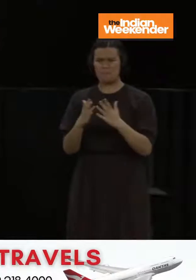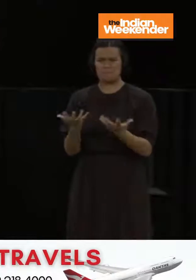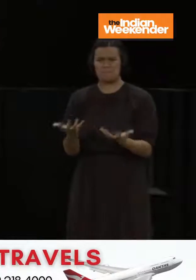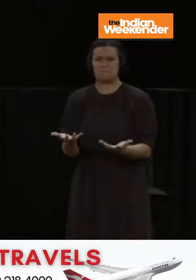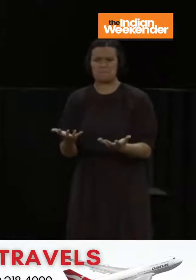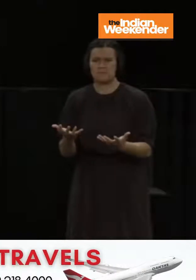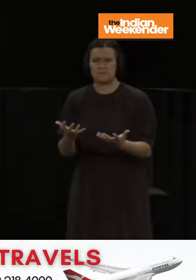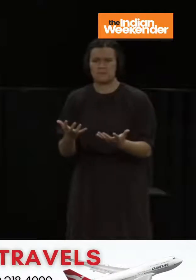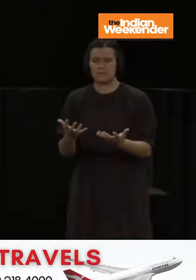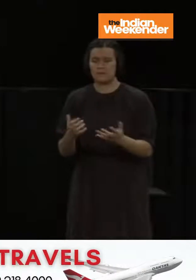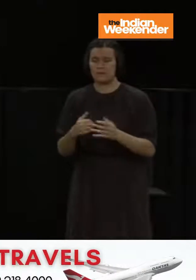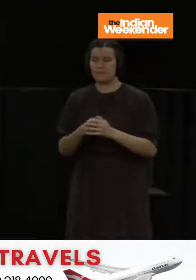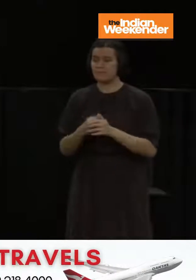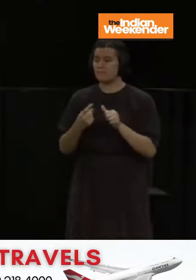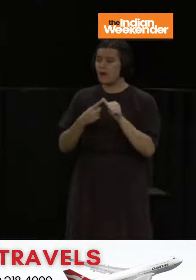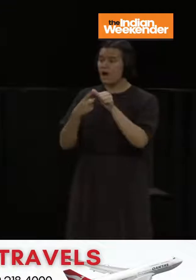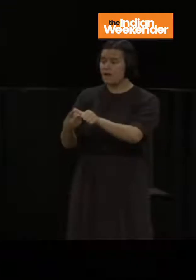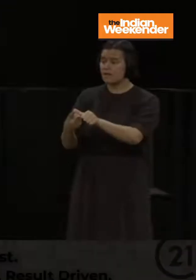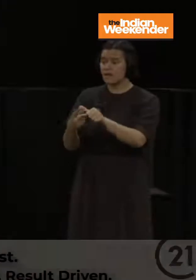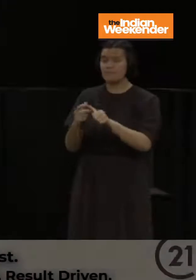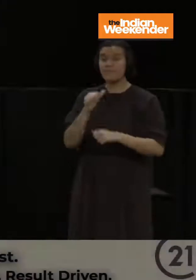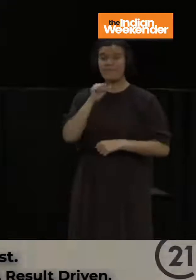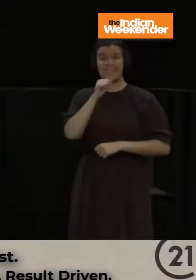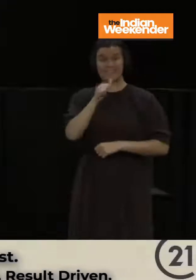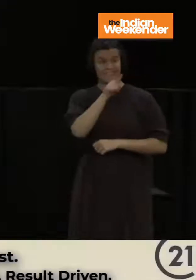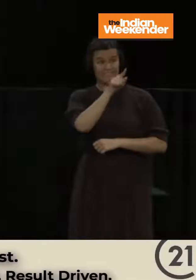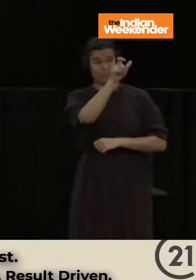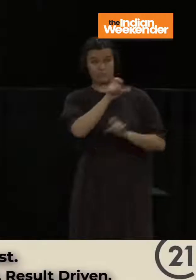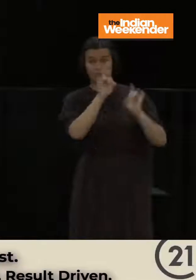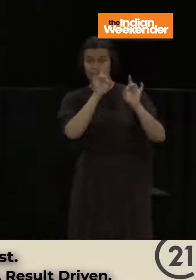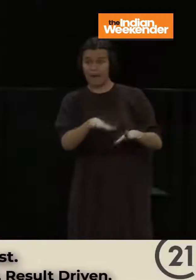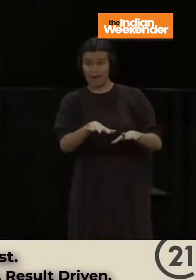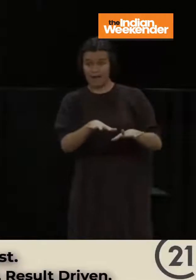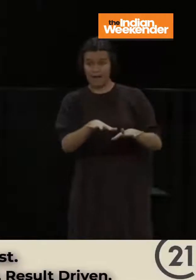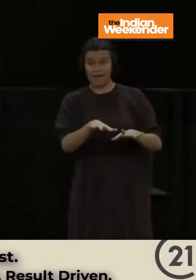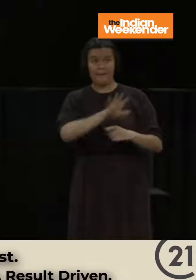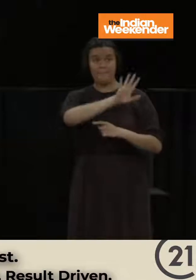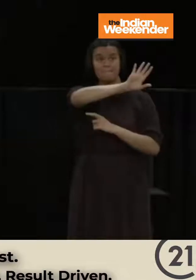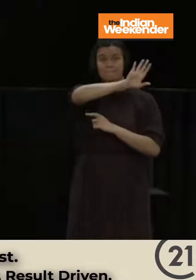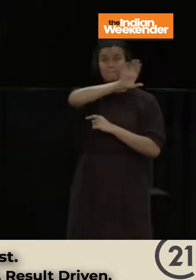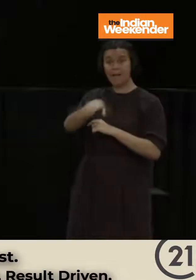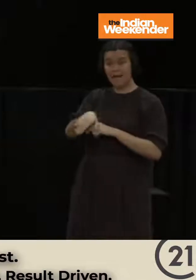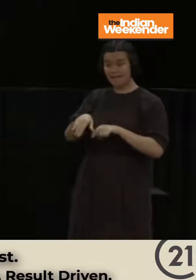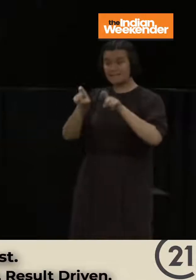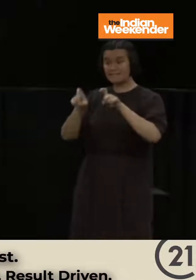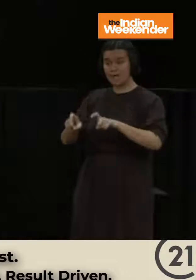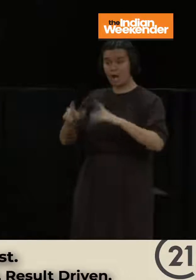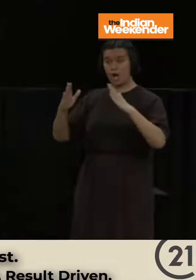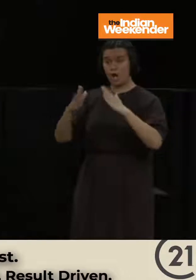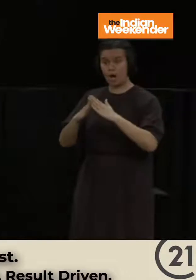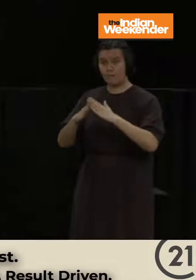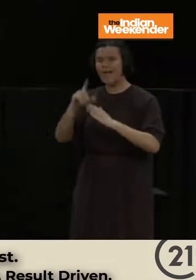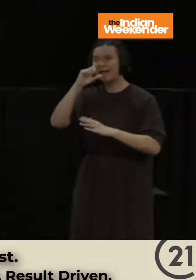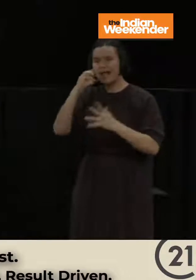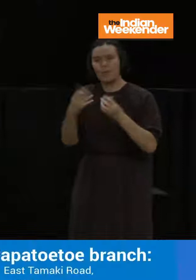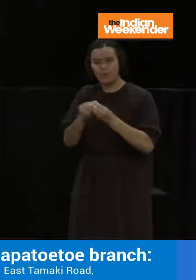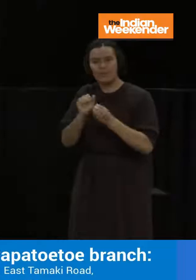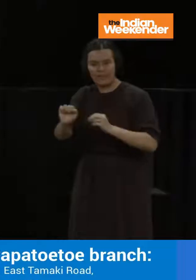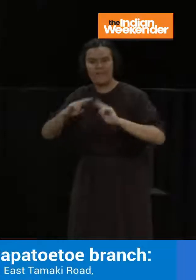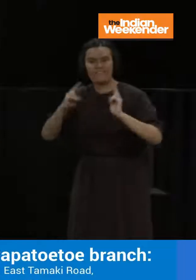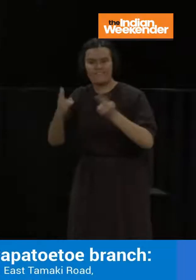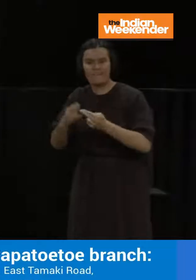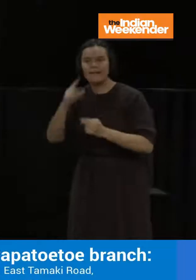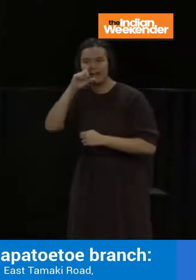if they are staying with family, then they will be able to do that. Those people will be able to come and go. That is one of the